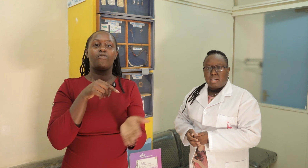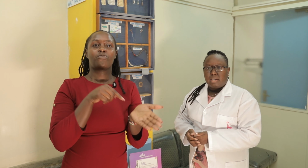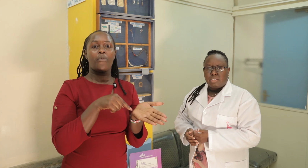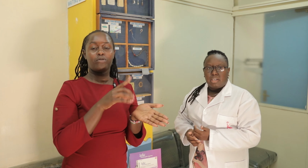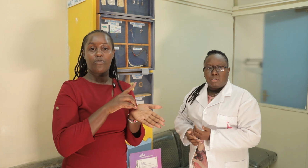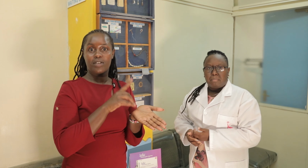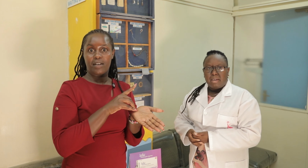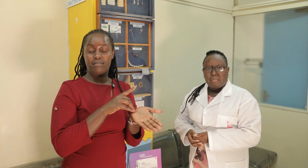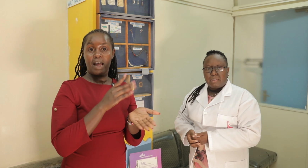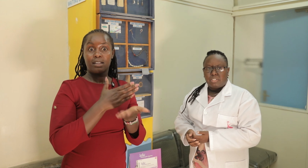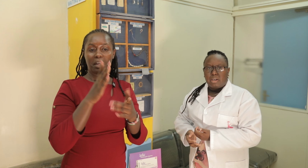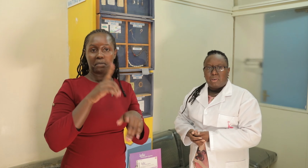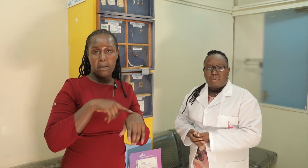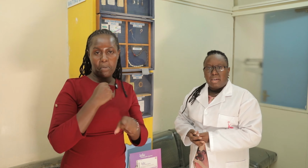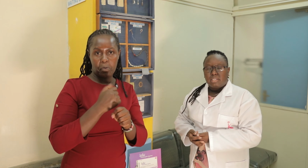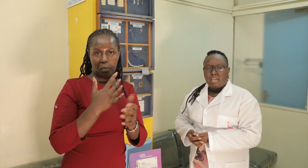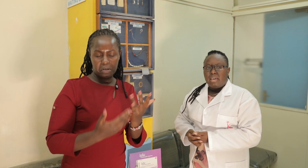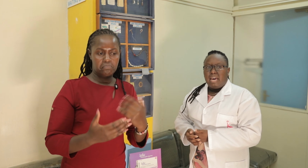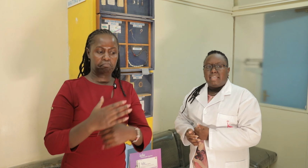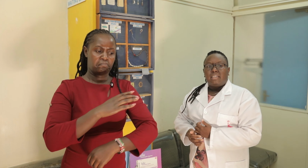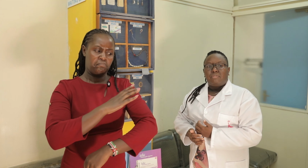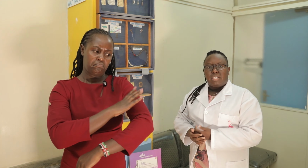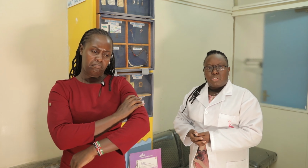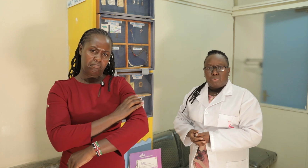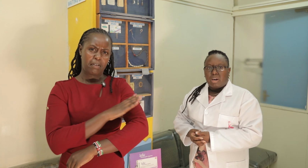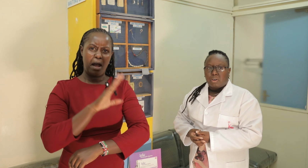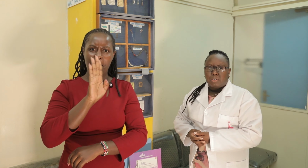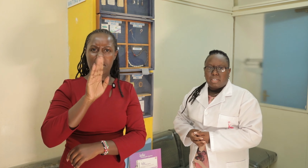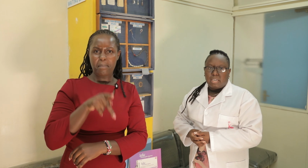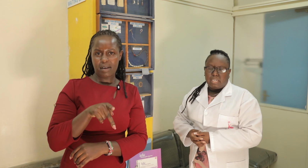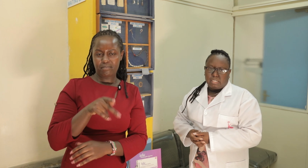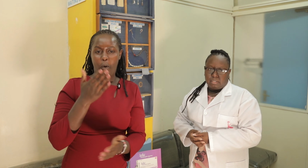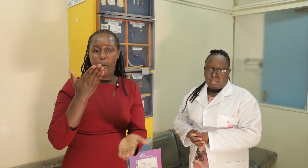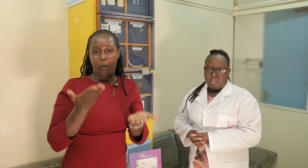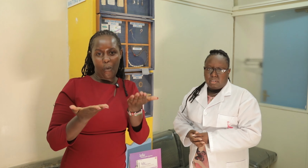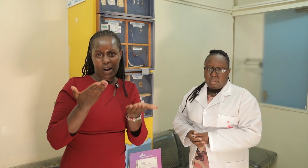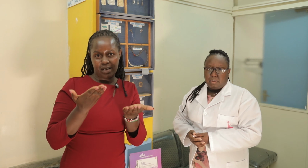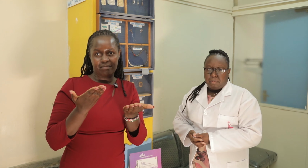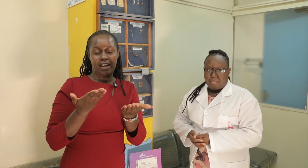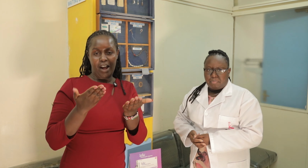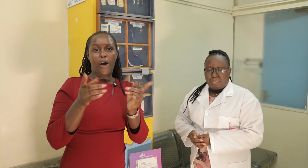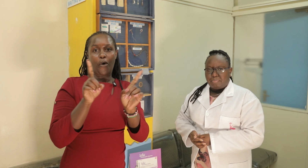do, checking your blood pressure, your weight, and advise you accordingly.